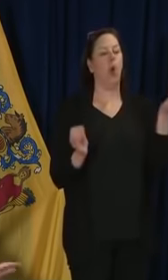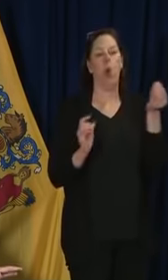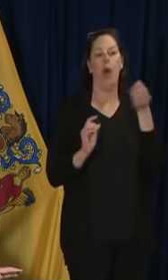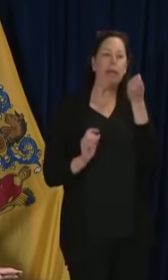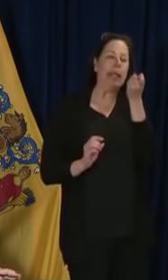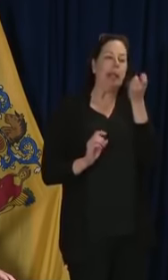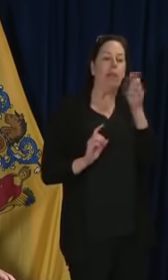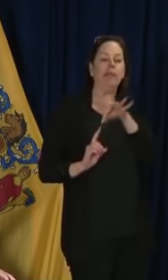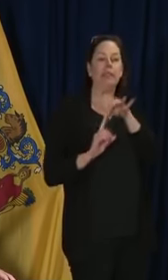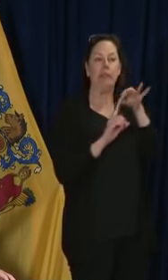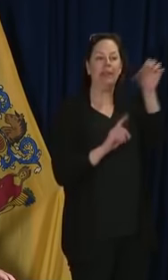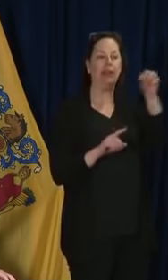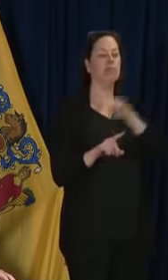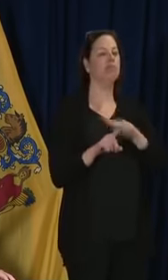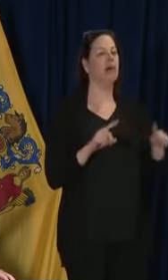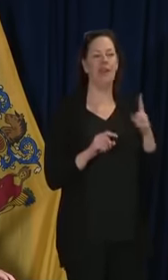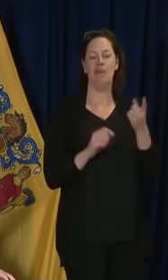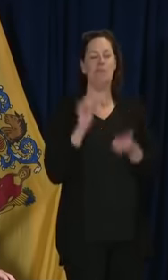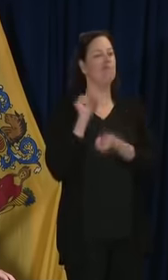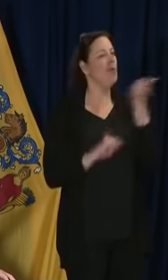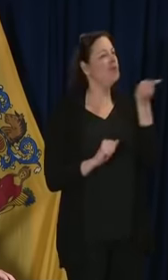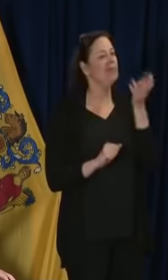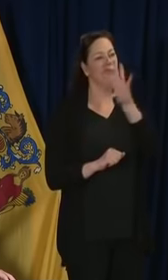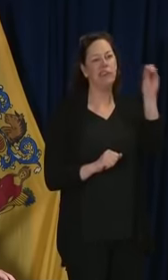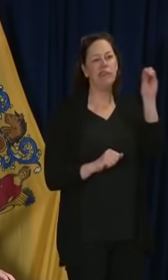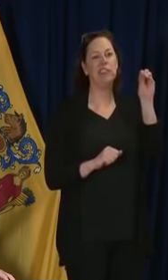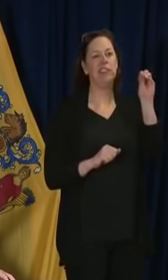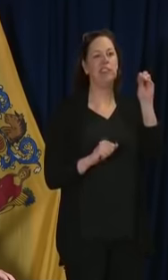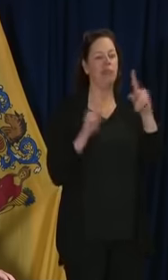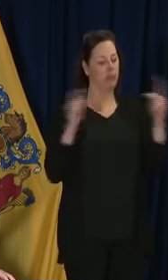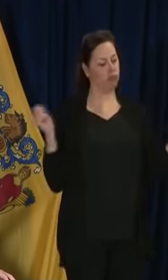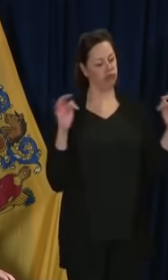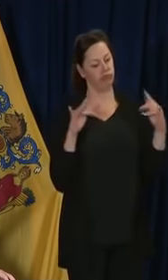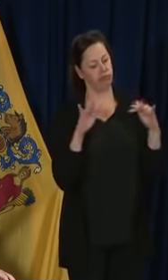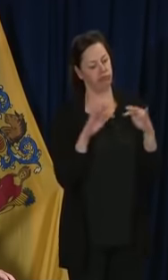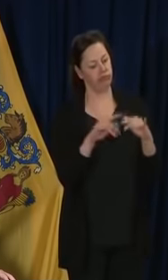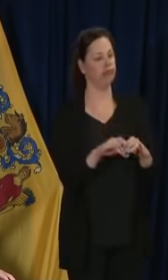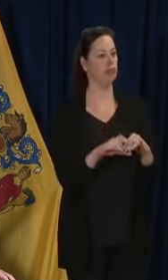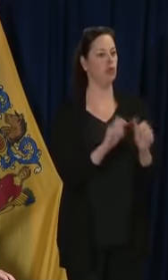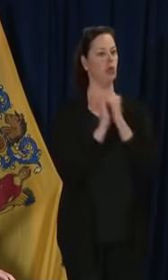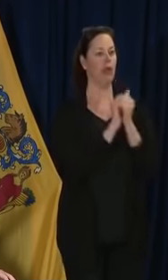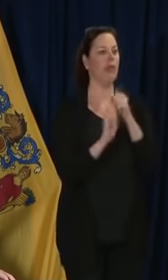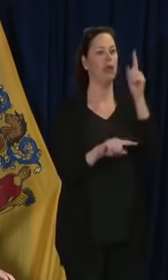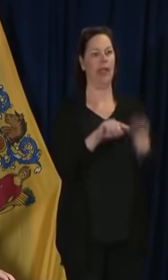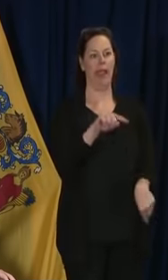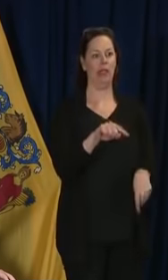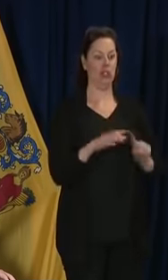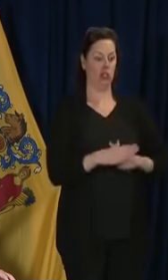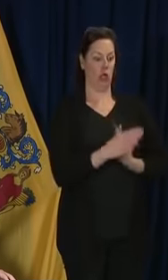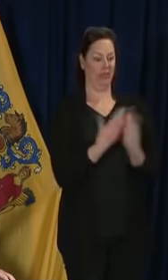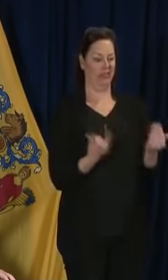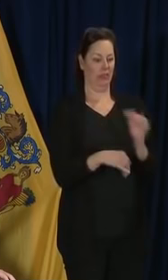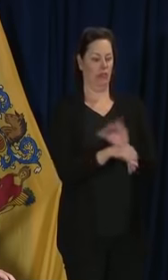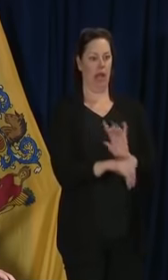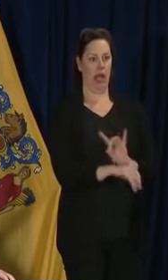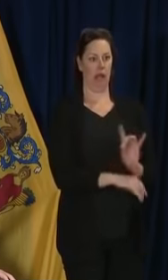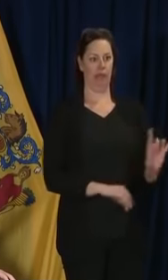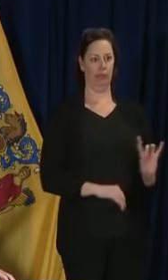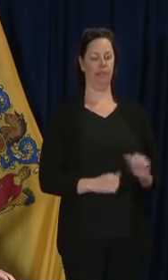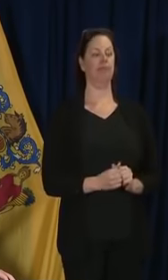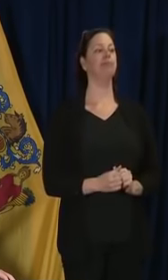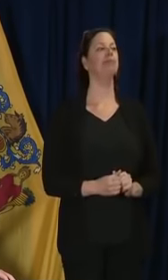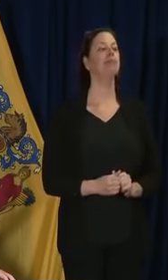any gatherings of 50 or more are canceled effective tonight. I think you may have seen this already, but want to